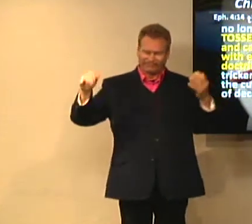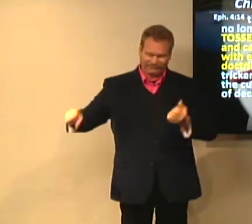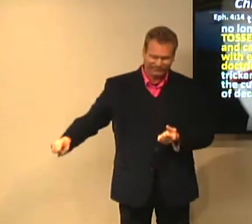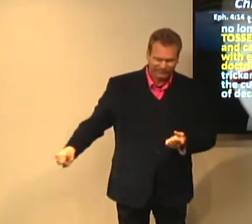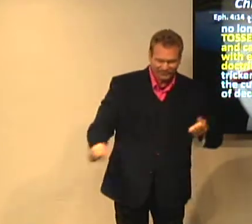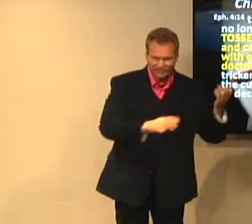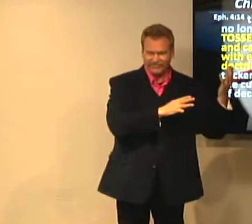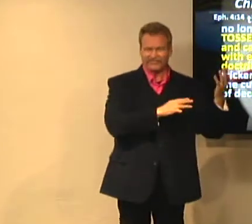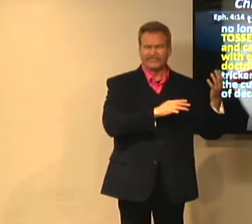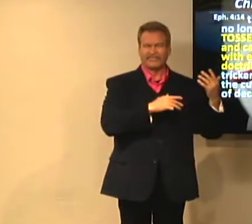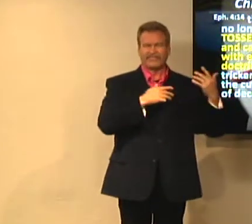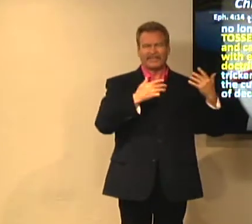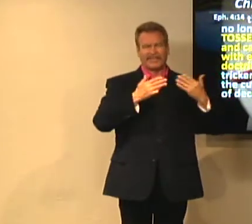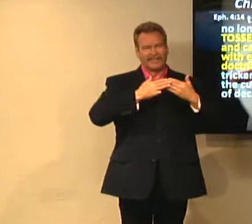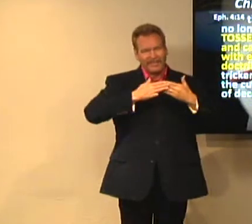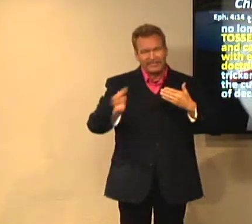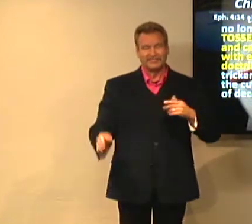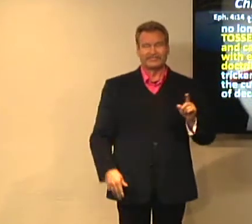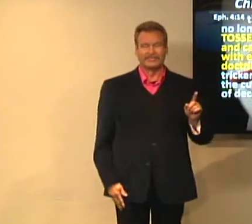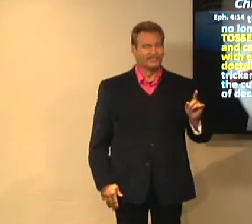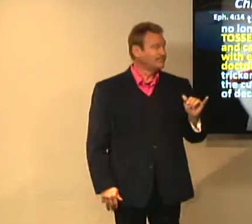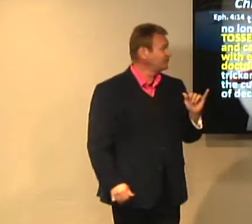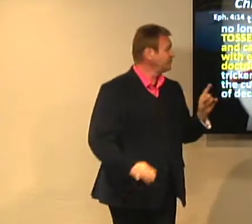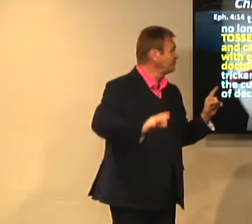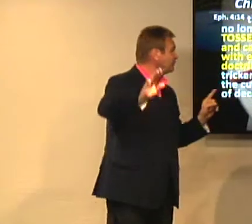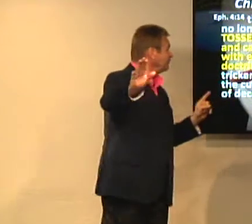are susceptible to believing many different things.